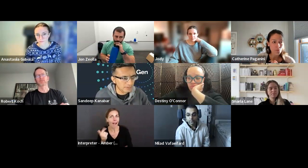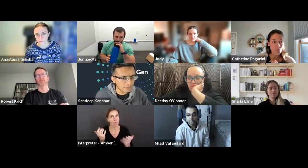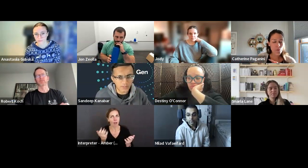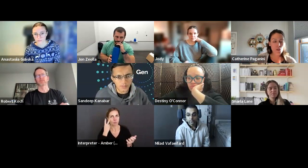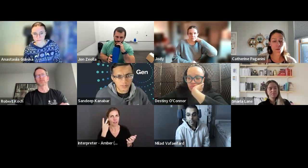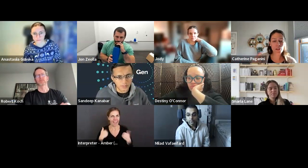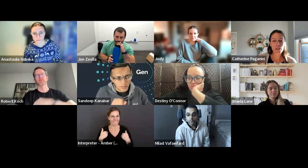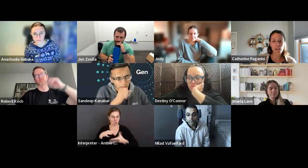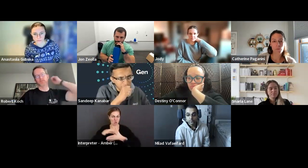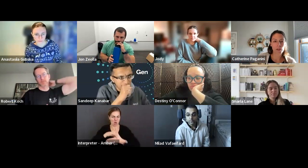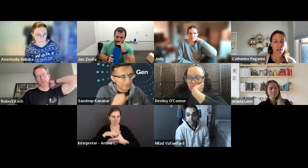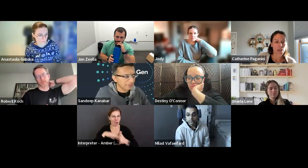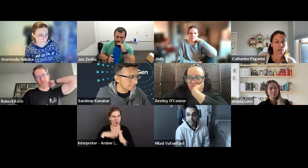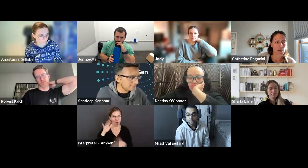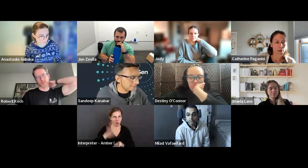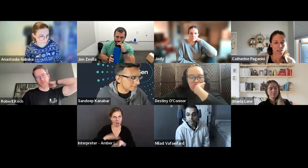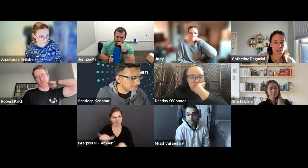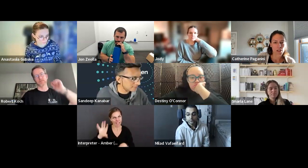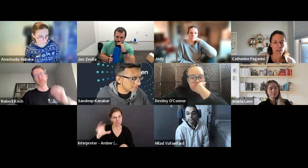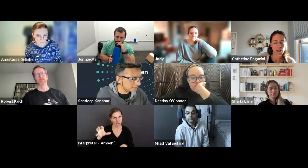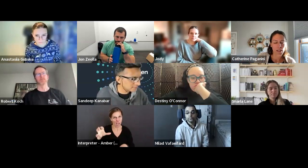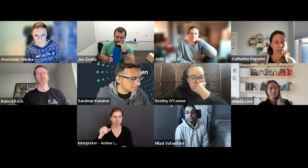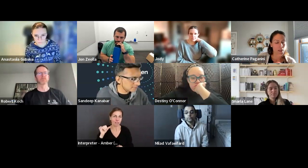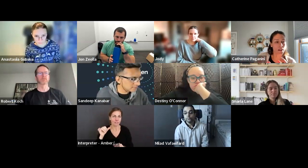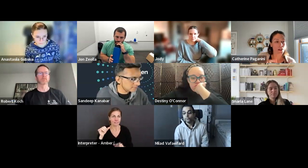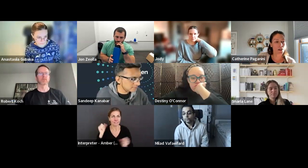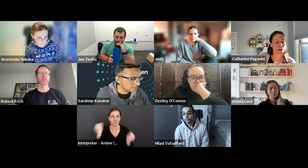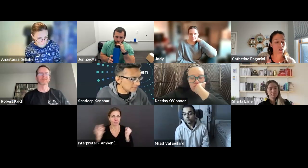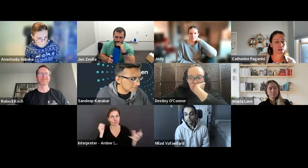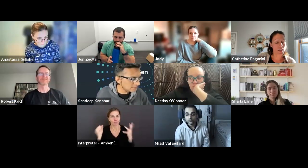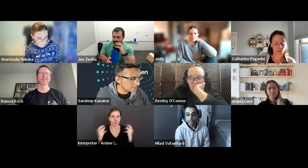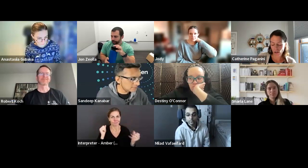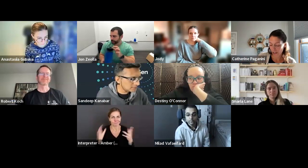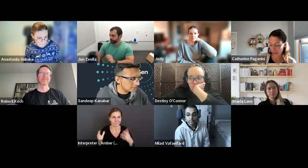channel. So we're Anastasia, Milan, and me and are